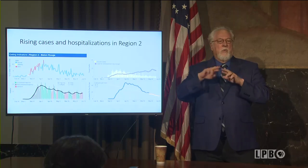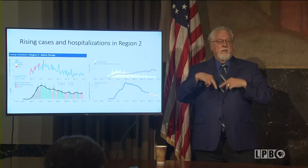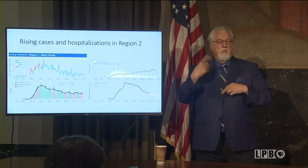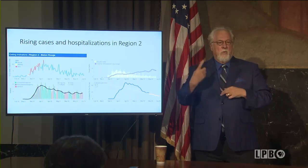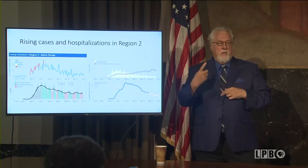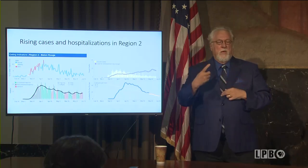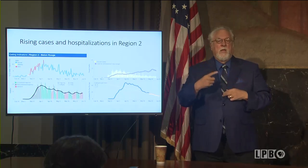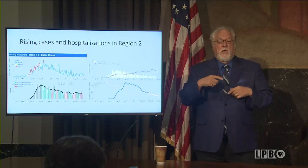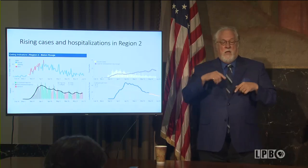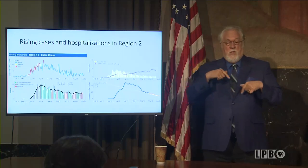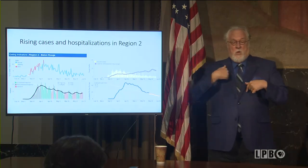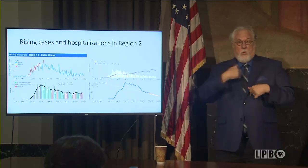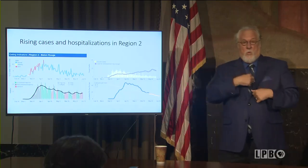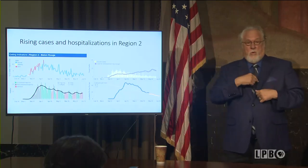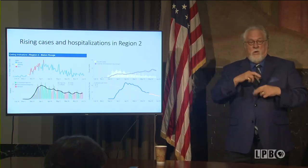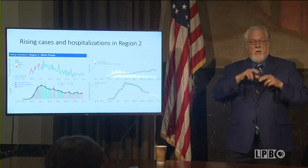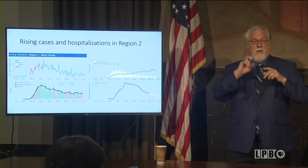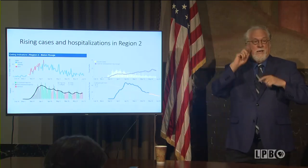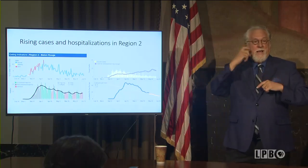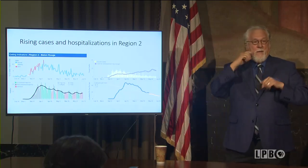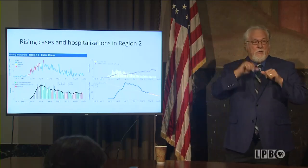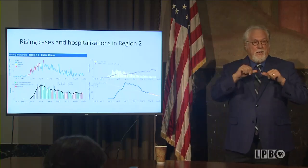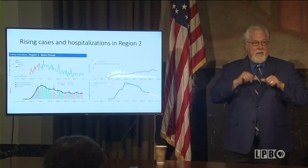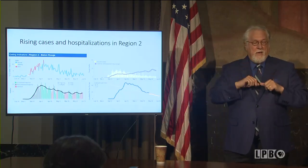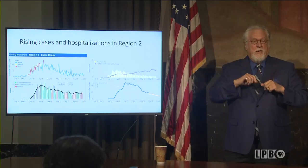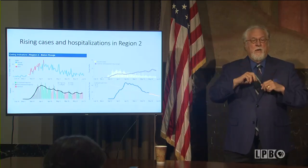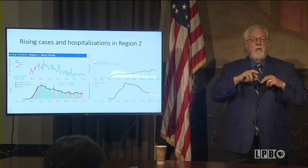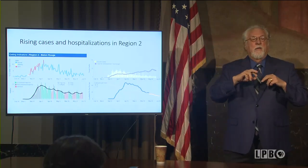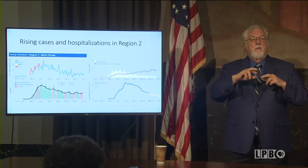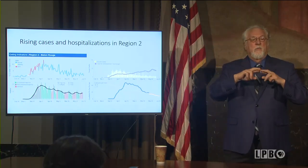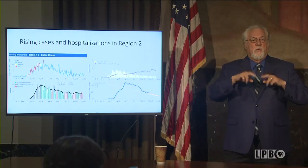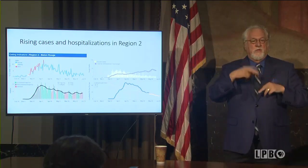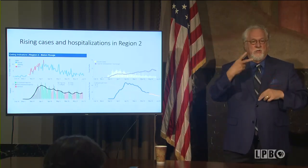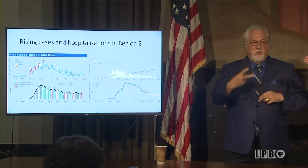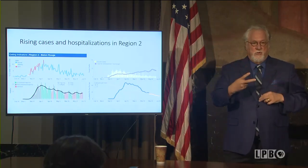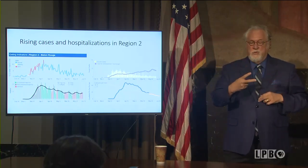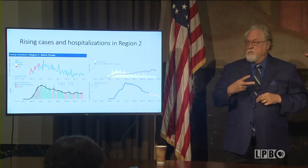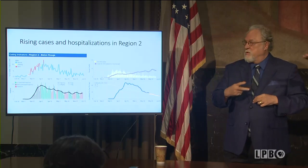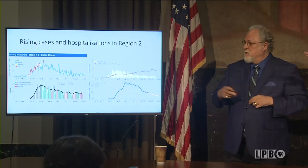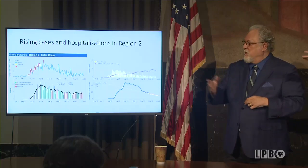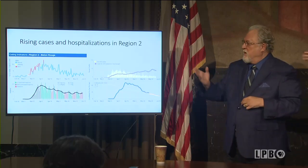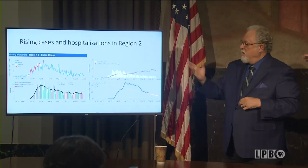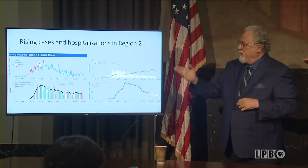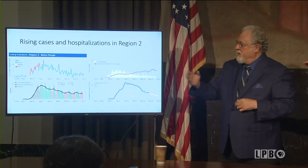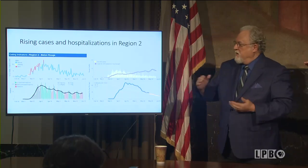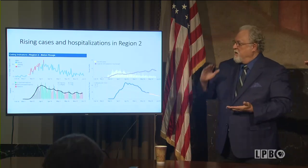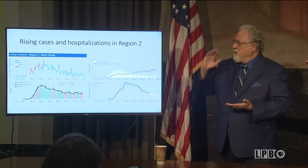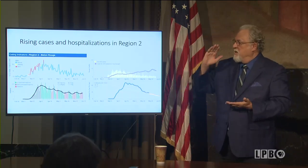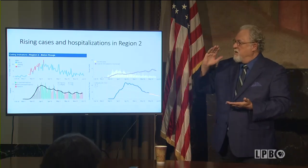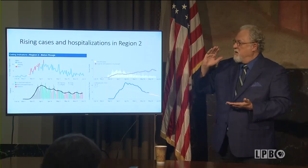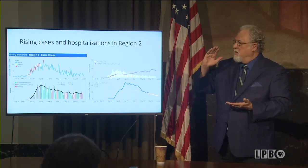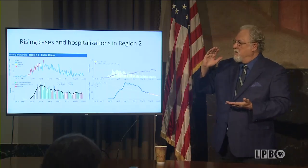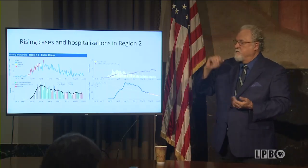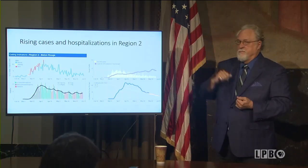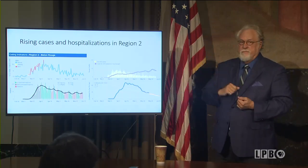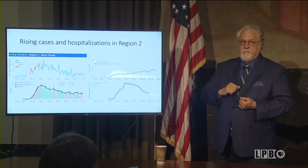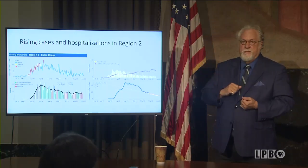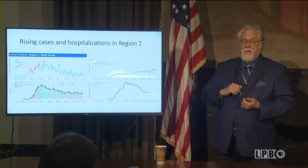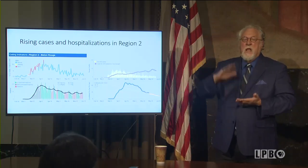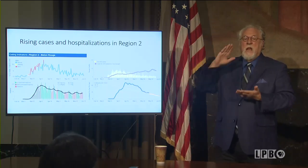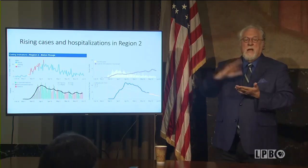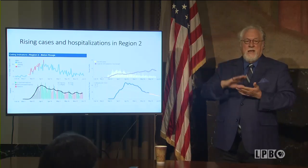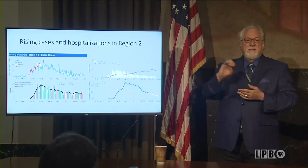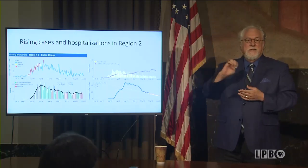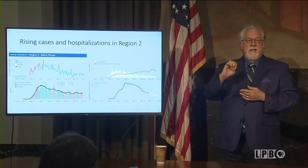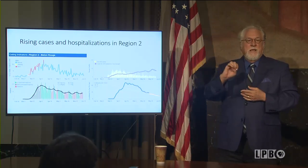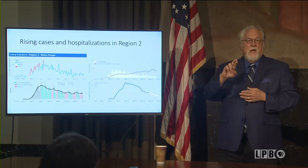the capital area, greater Baton Rouge and associated capital area. Here, fewer emergency